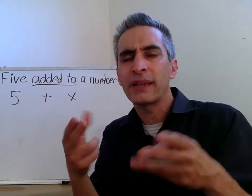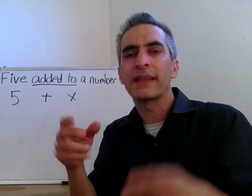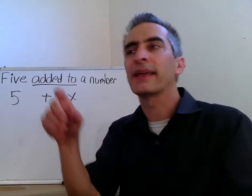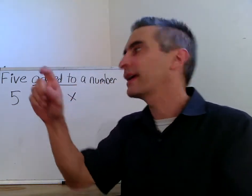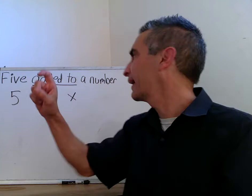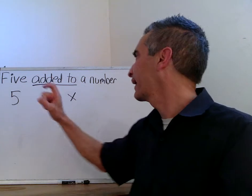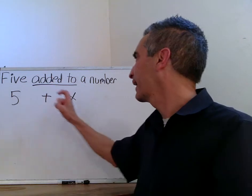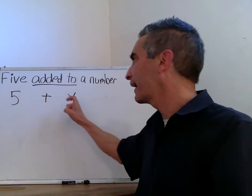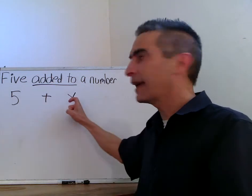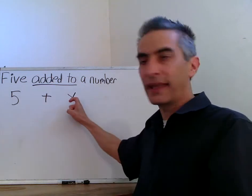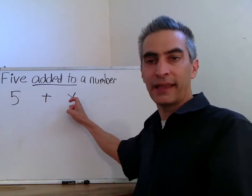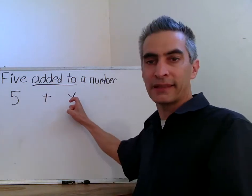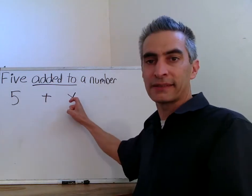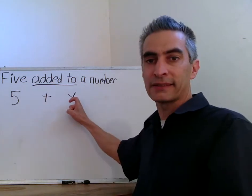we call it x.